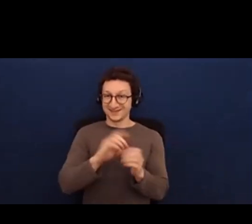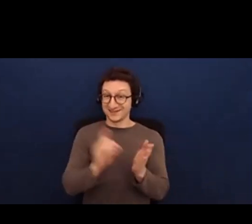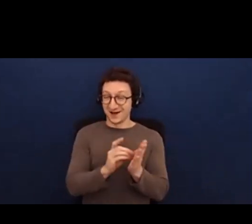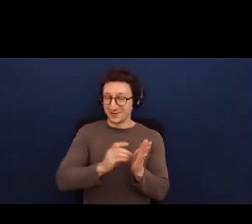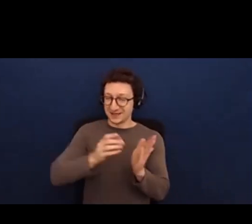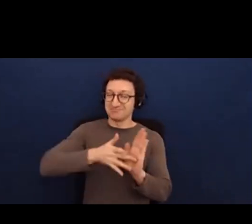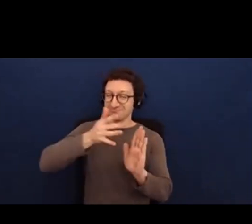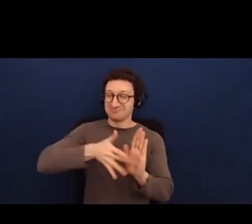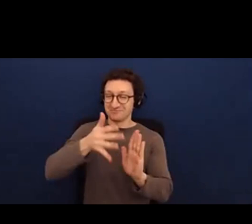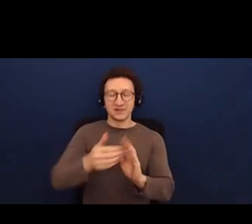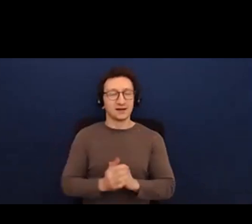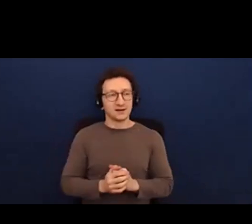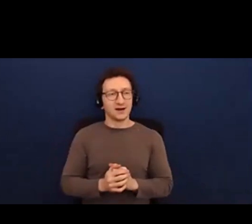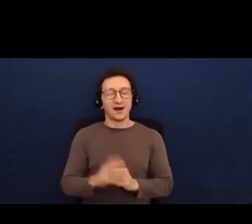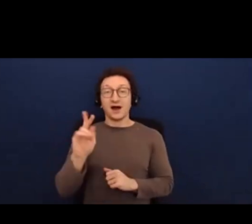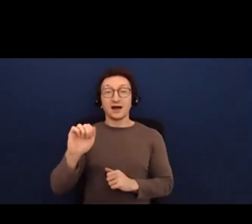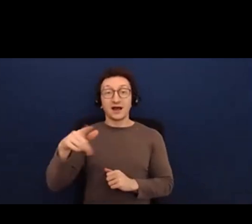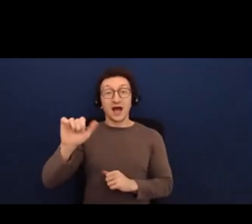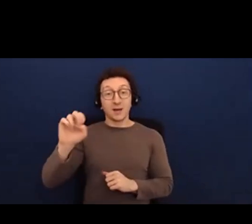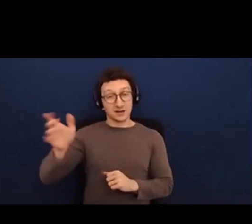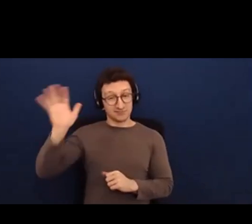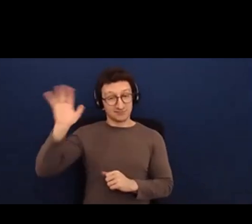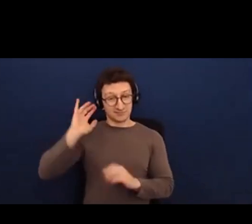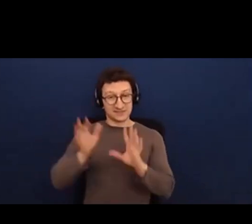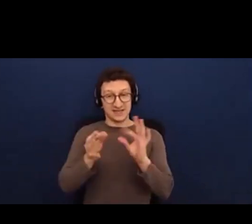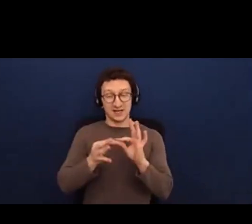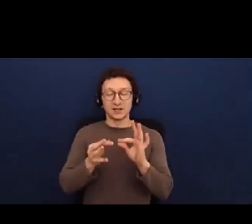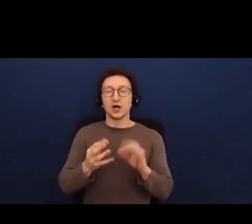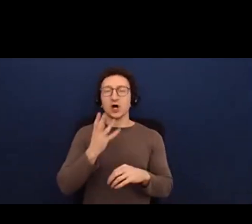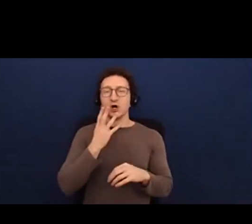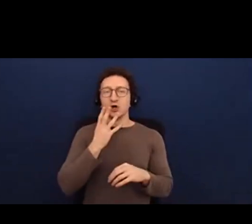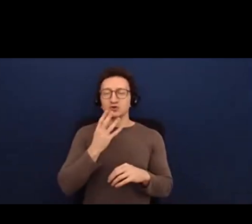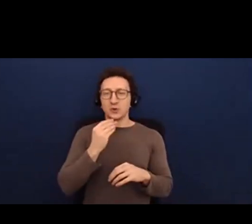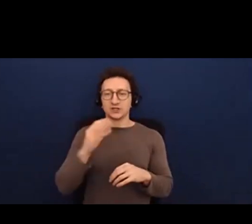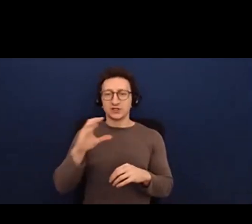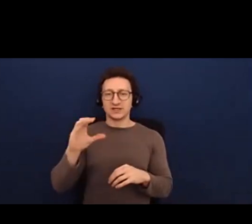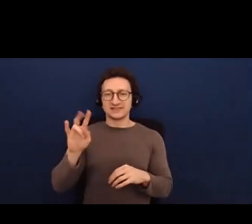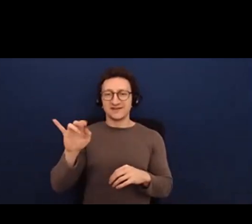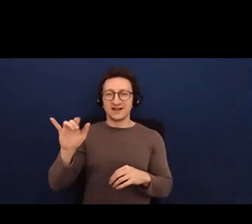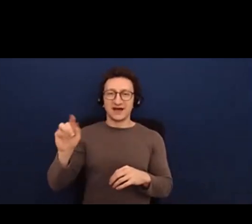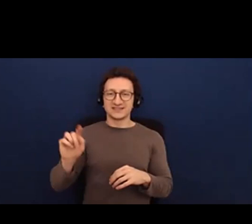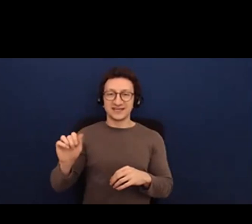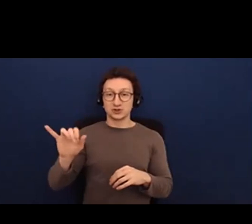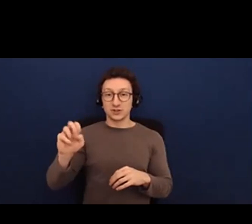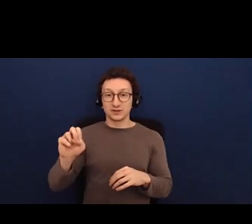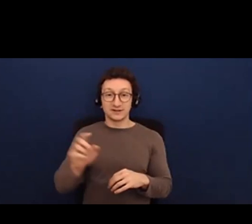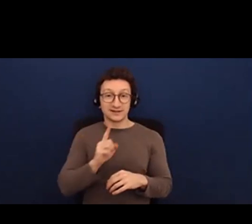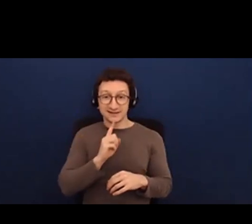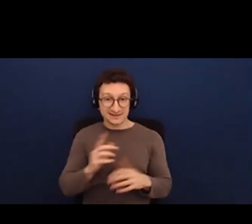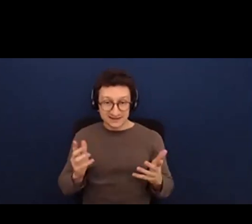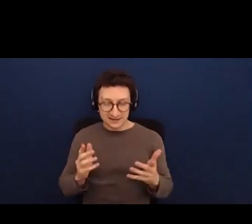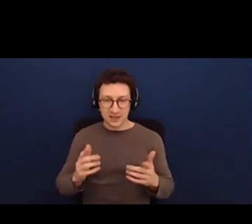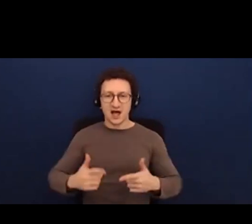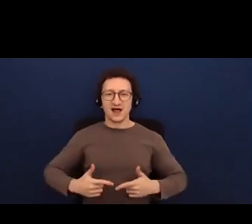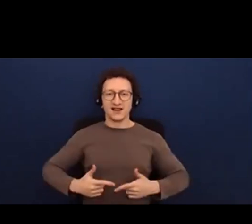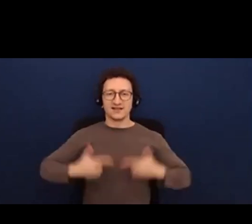defined Jewish civilization as the living energy of the Jewish people. The living energy of the